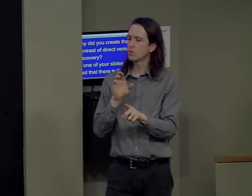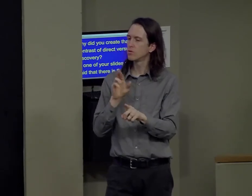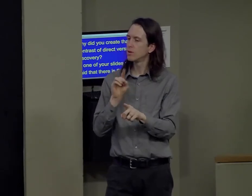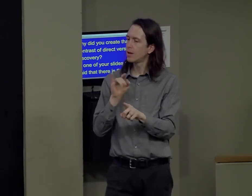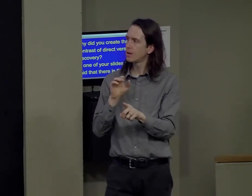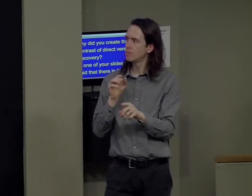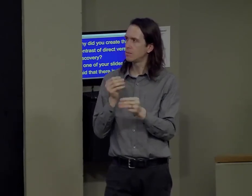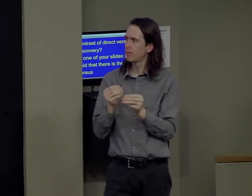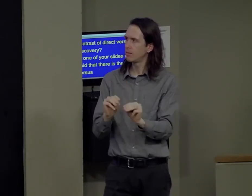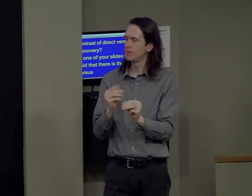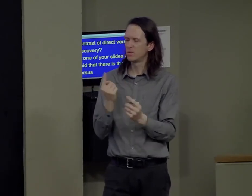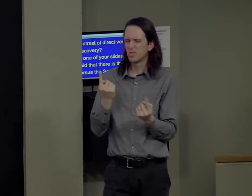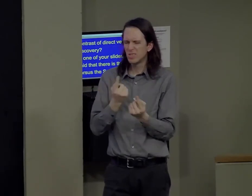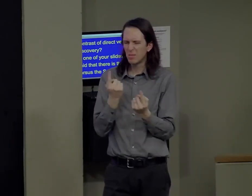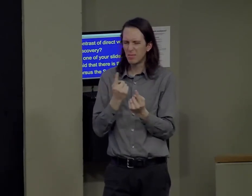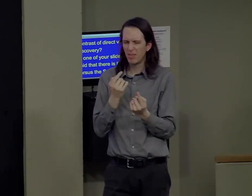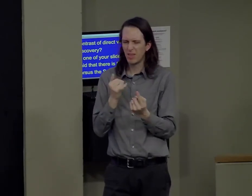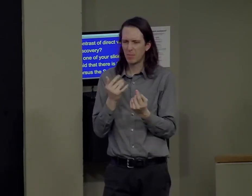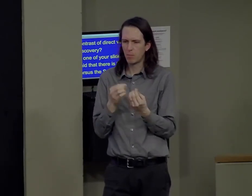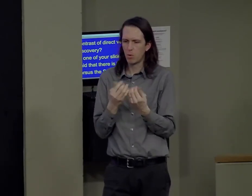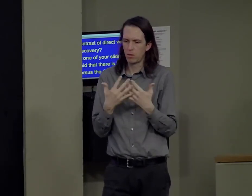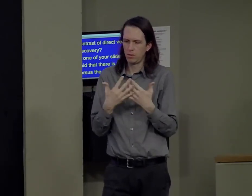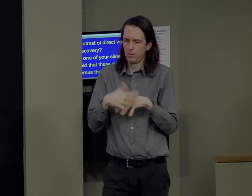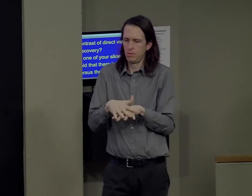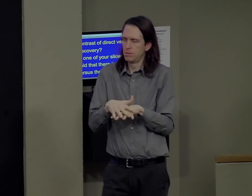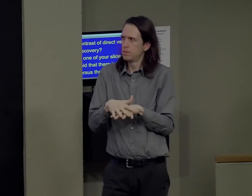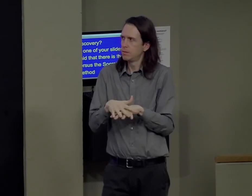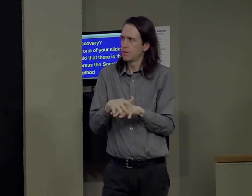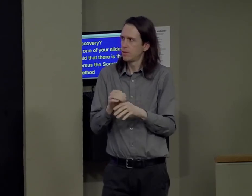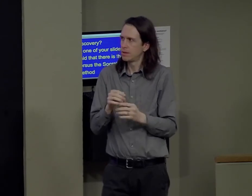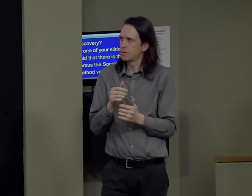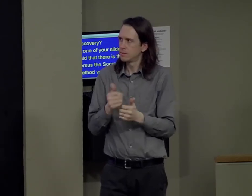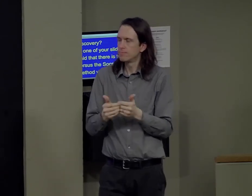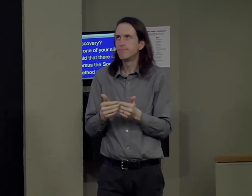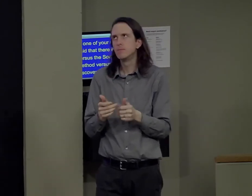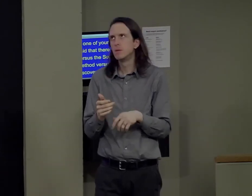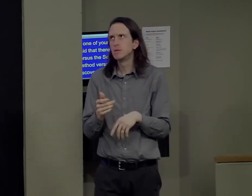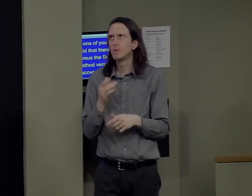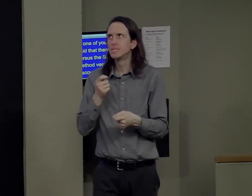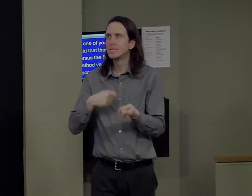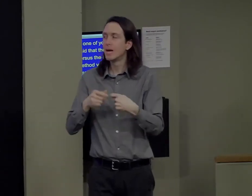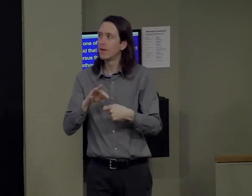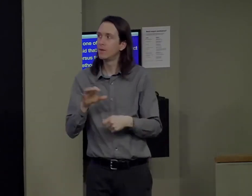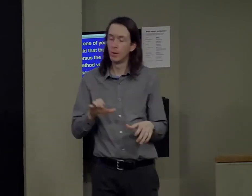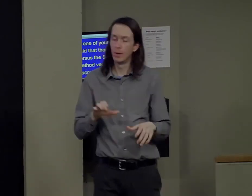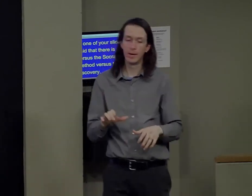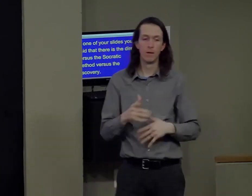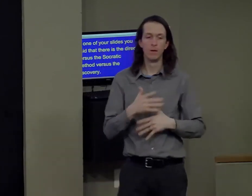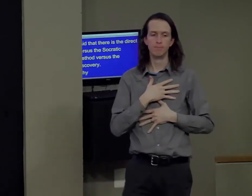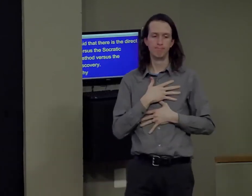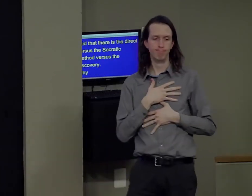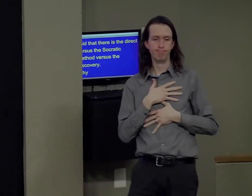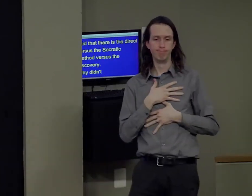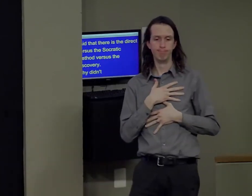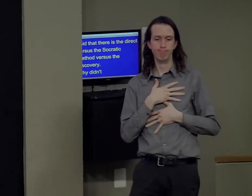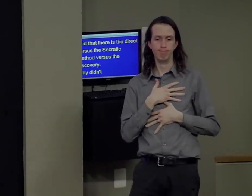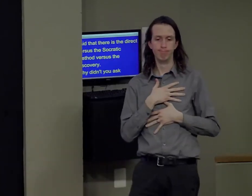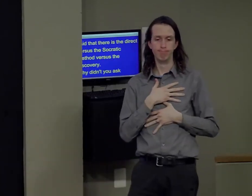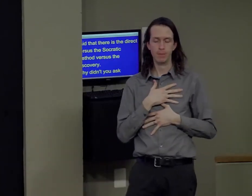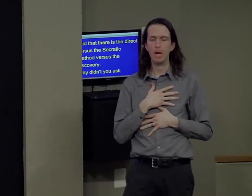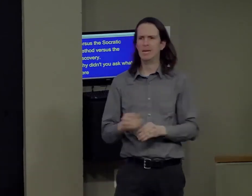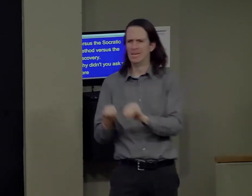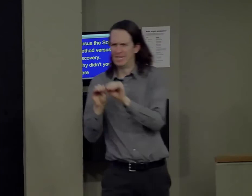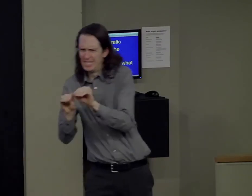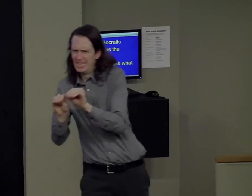what are any advantages or the efficiency of the Socratic method, something that is essentially a combination